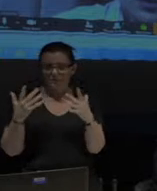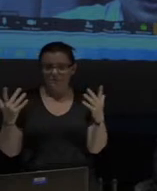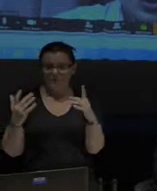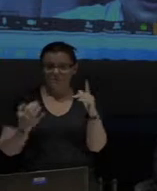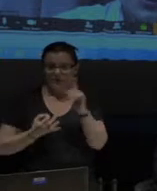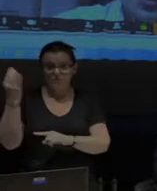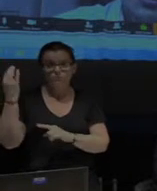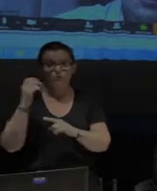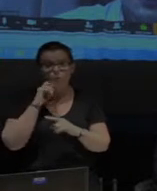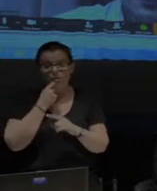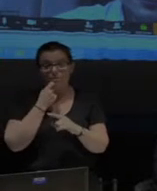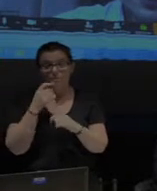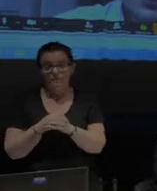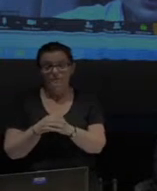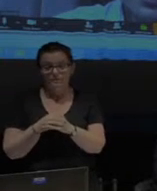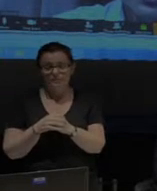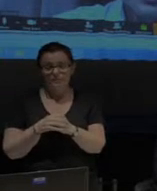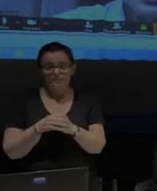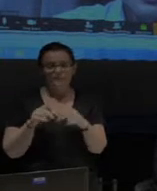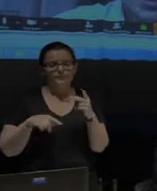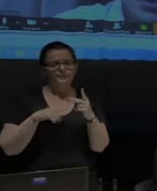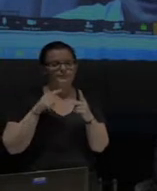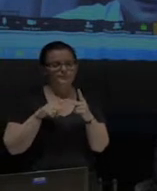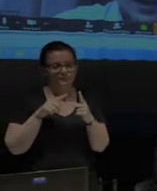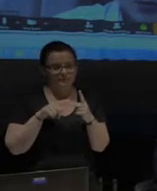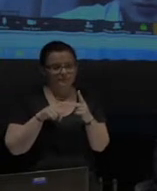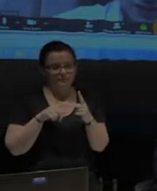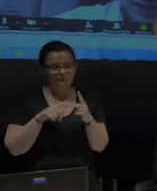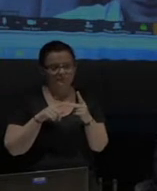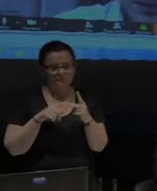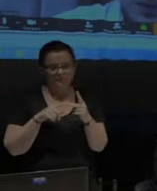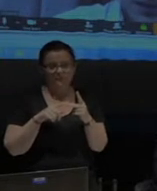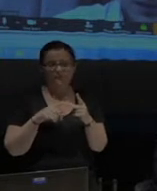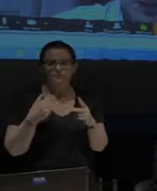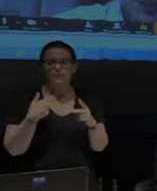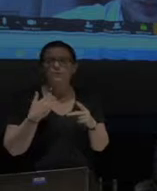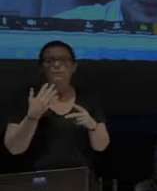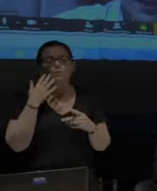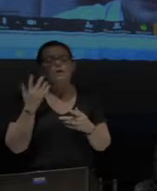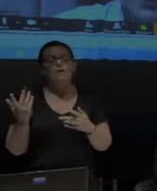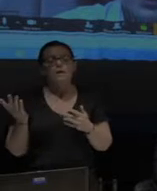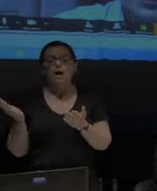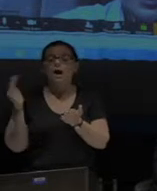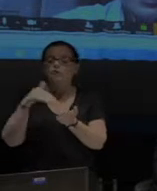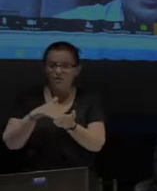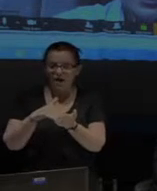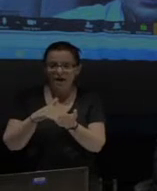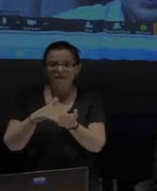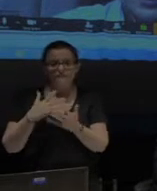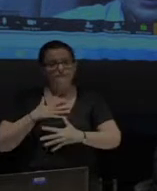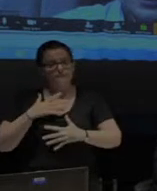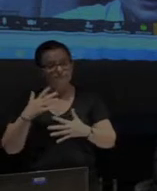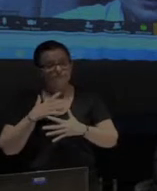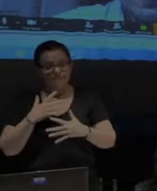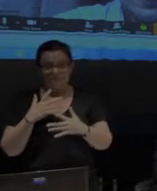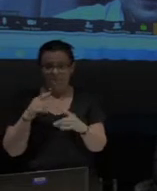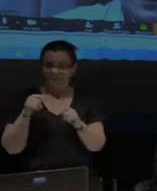to share was the realization that I wasn't as aware and as prepared as